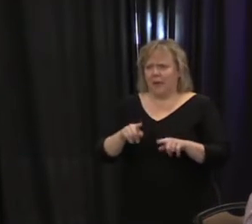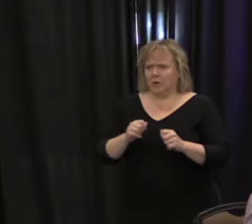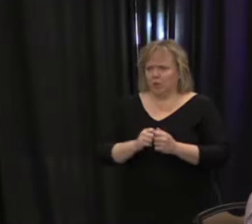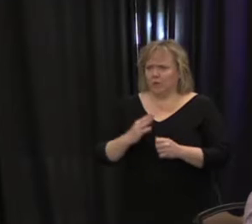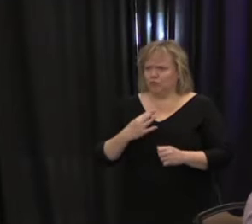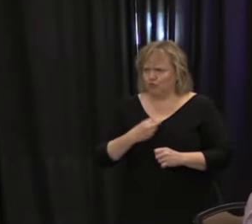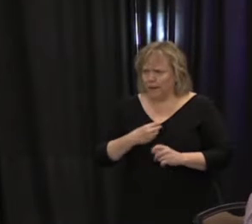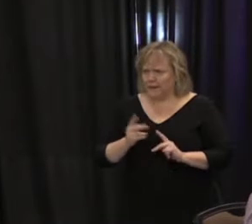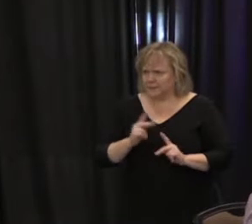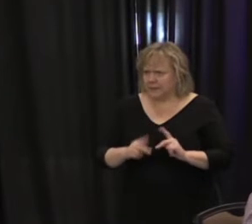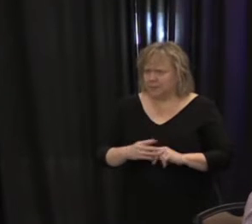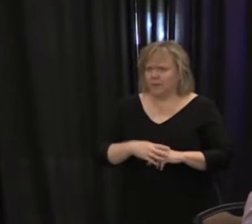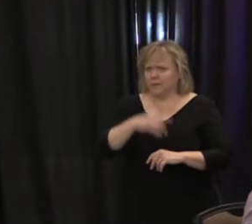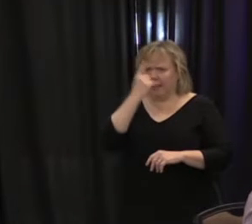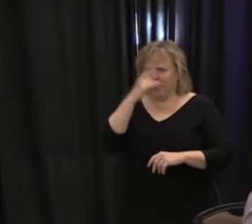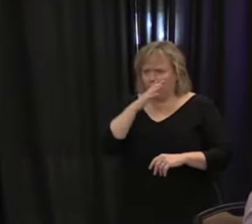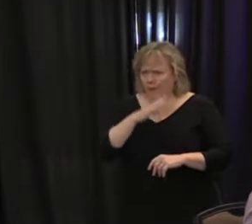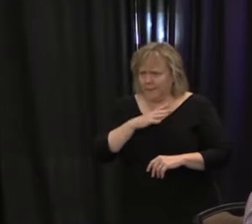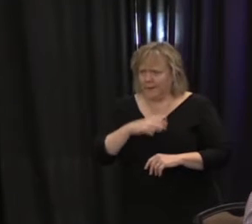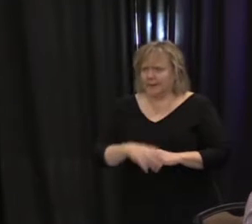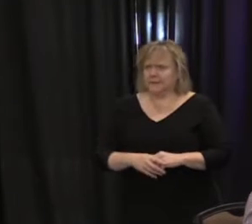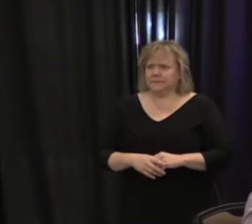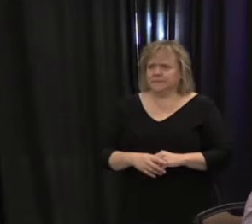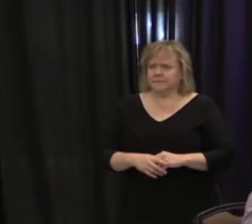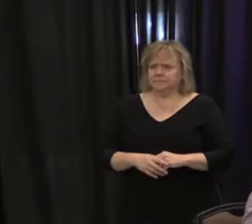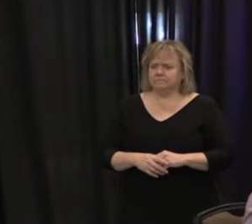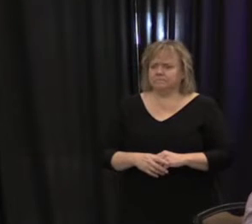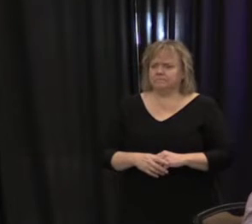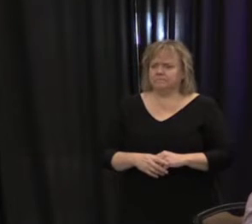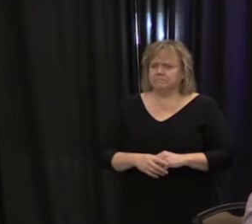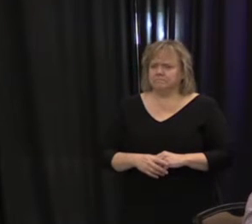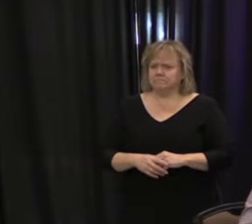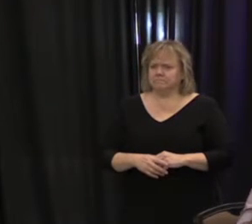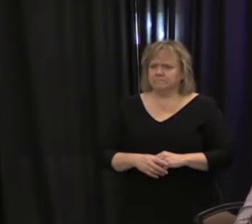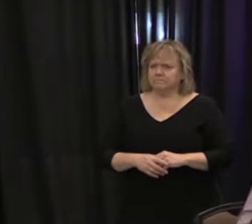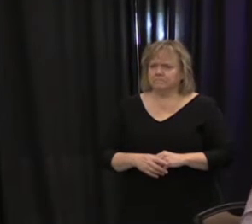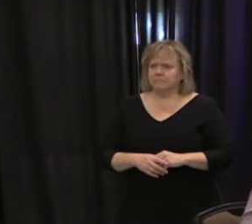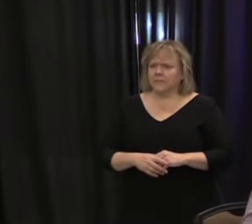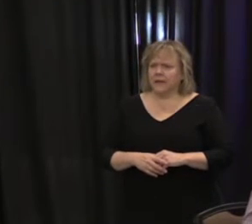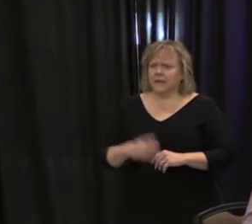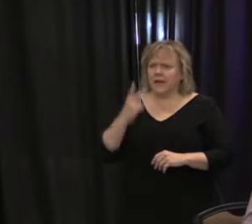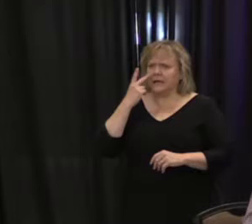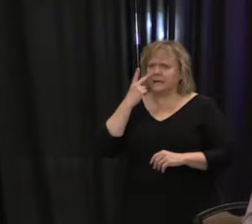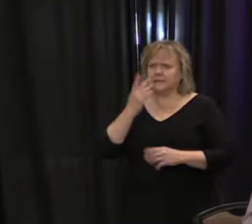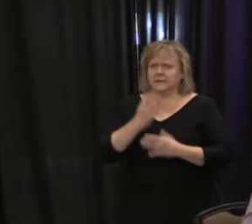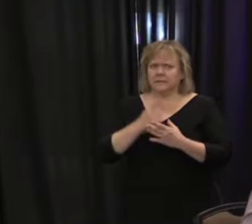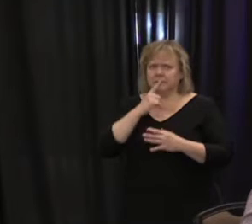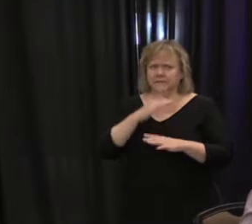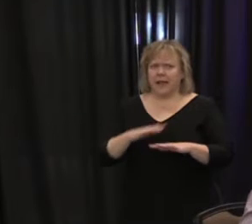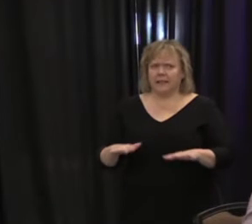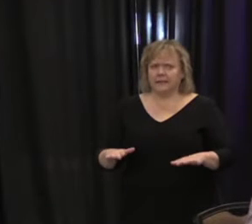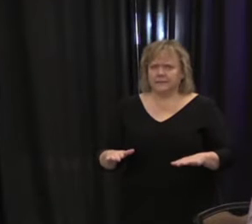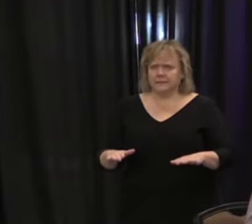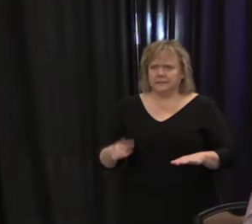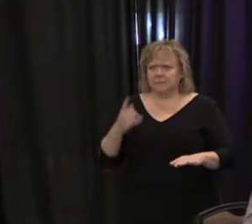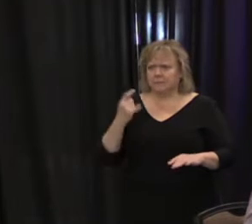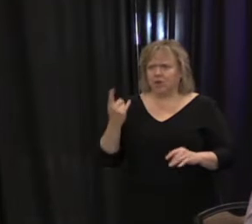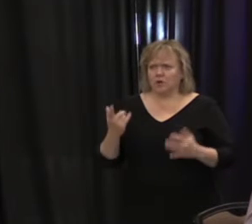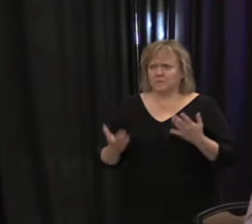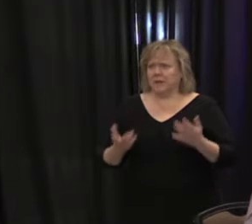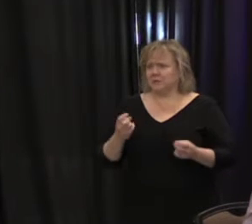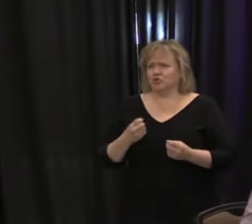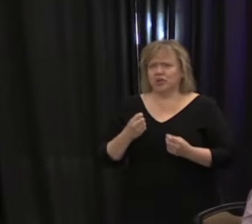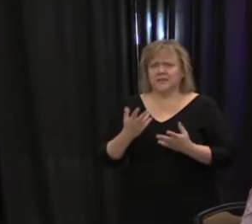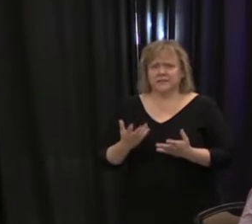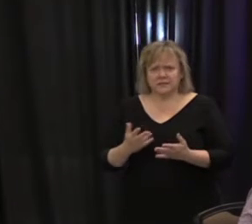trans folks, with black women, and I see and I see a silence happening, maybe because it's just an